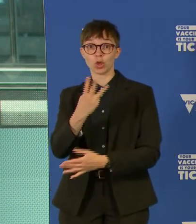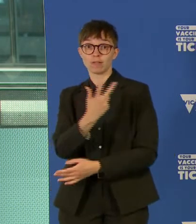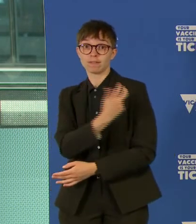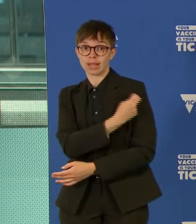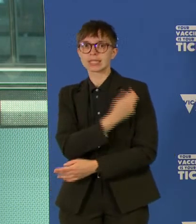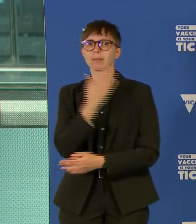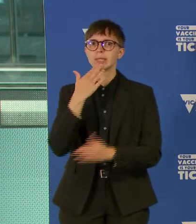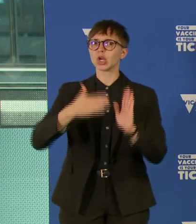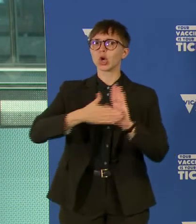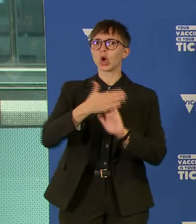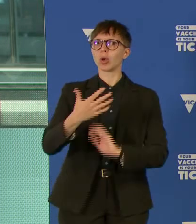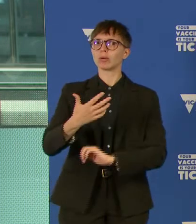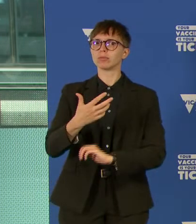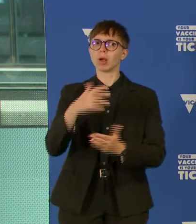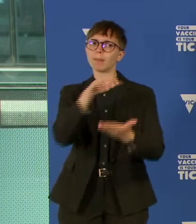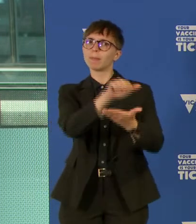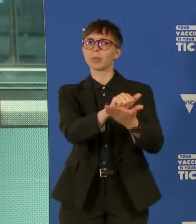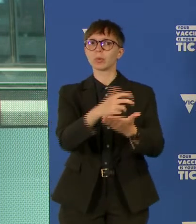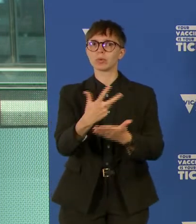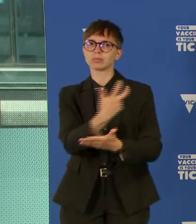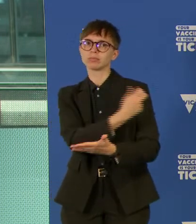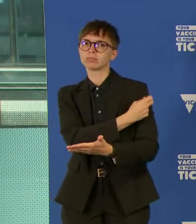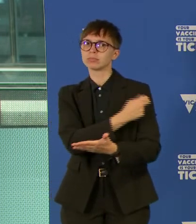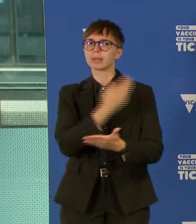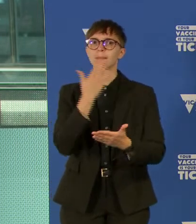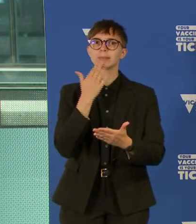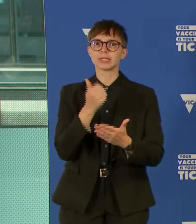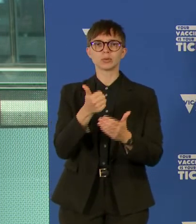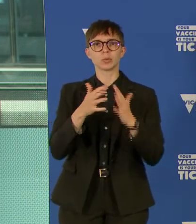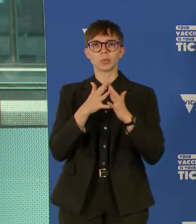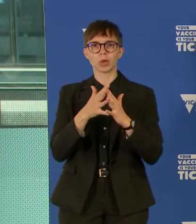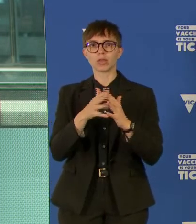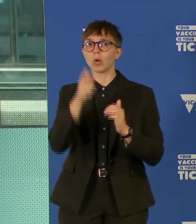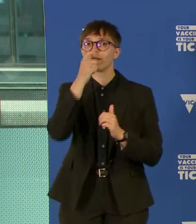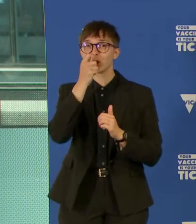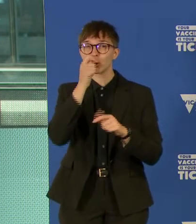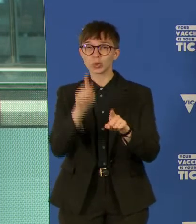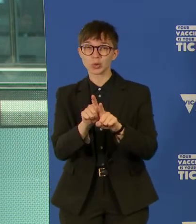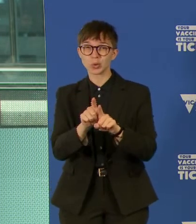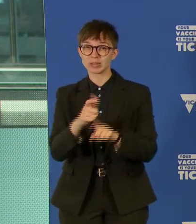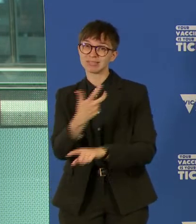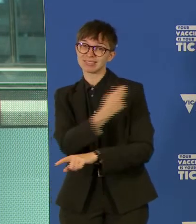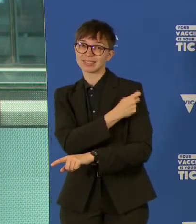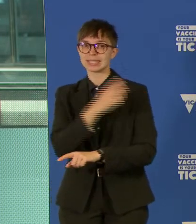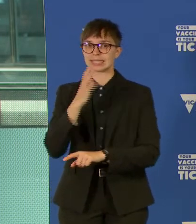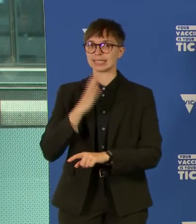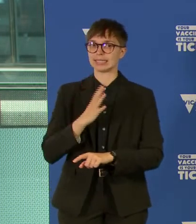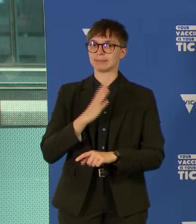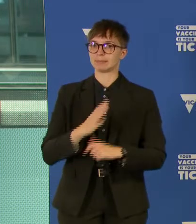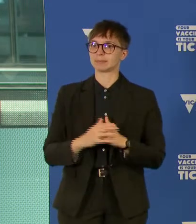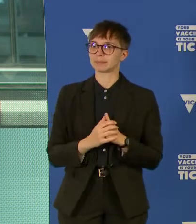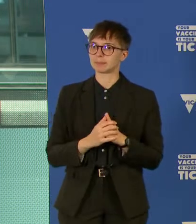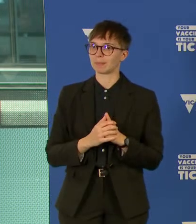of influenza circulating right now, but it's not far away. Can I still